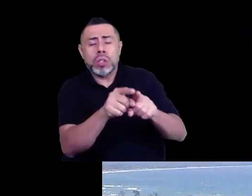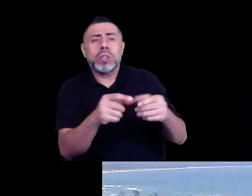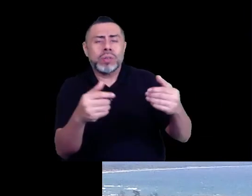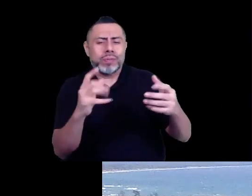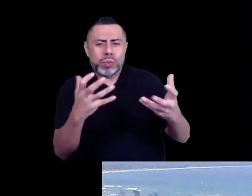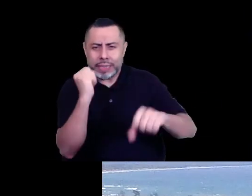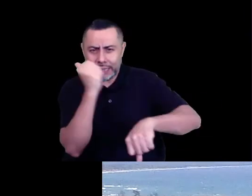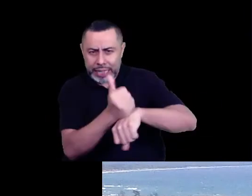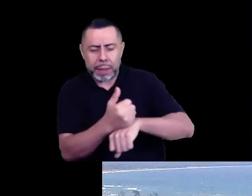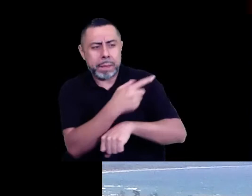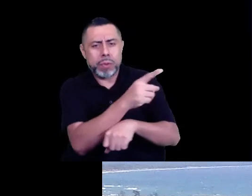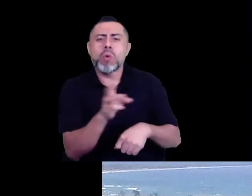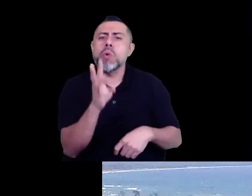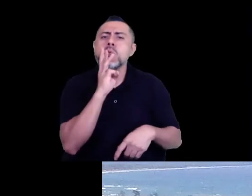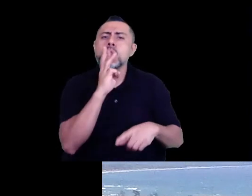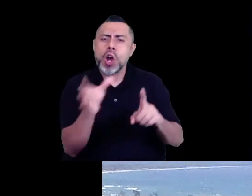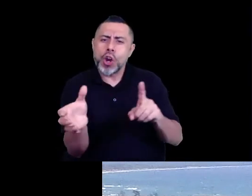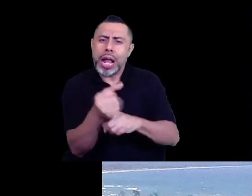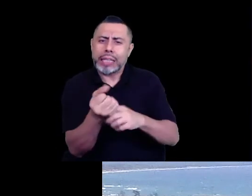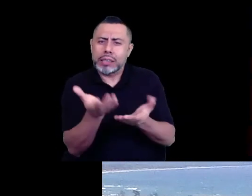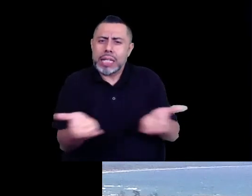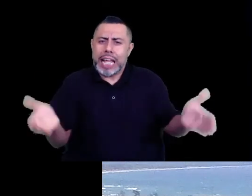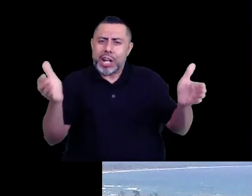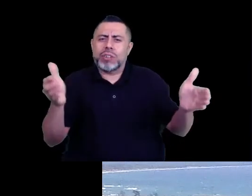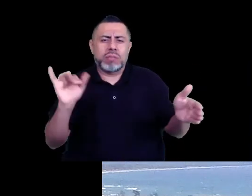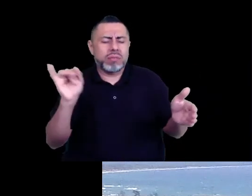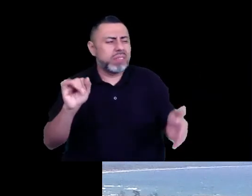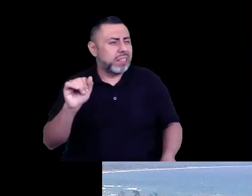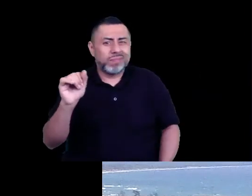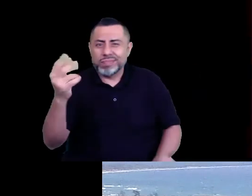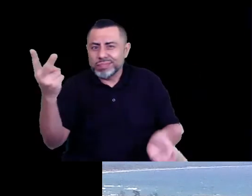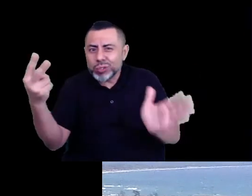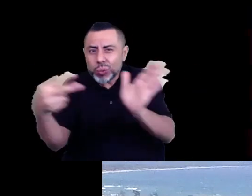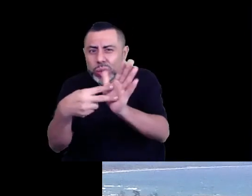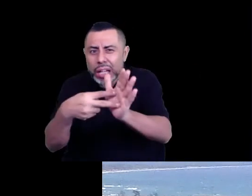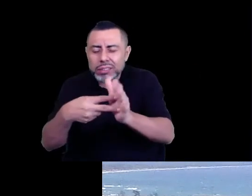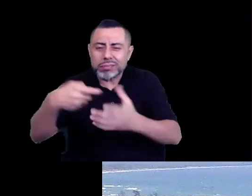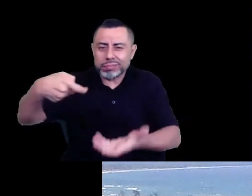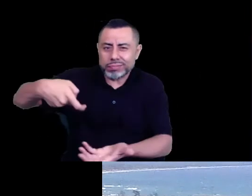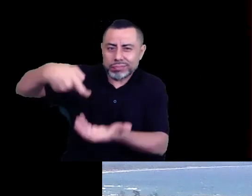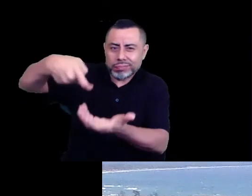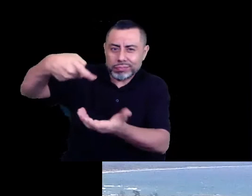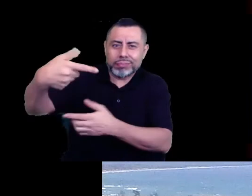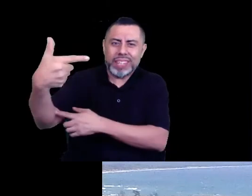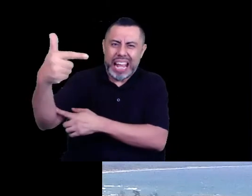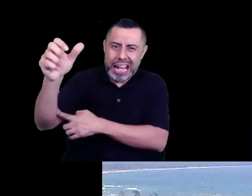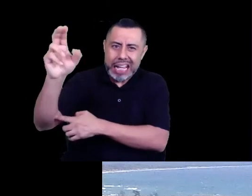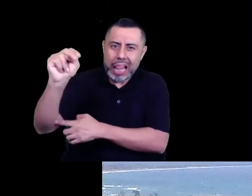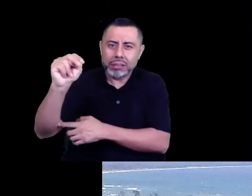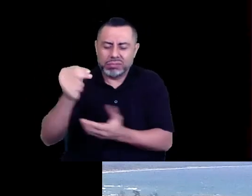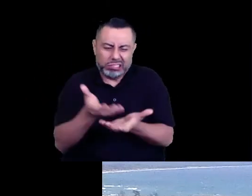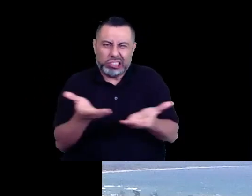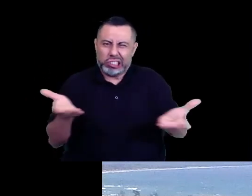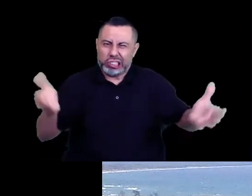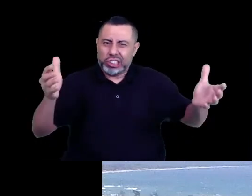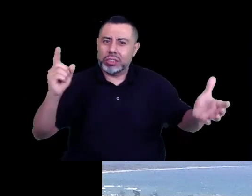catchment containers. And the third one is also to get some drilling on that mountain, which is